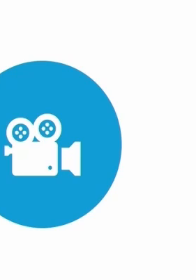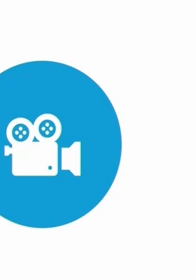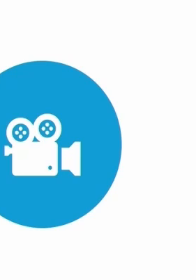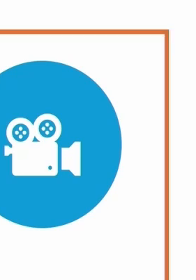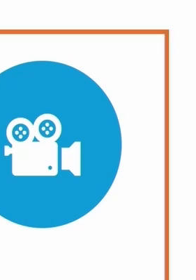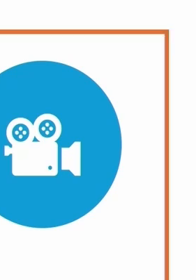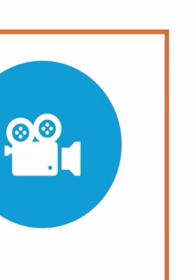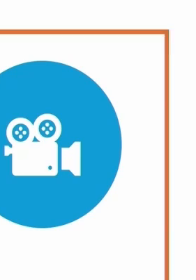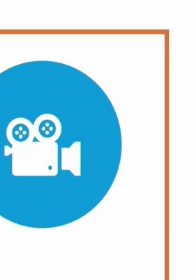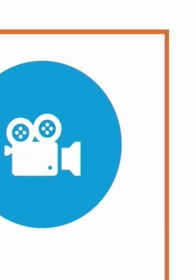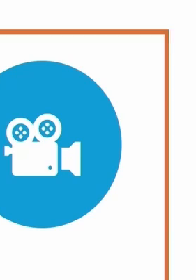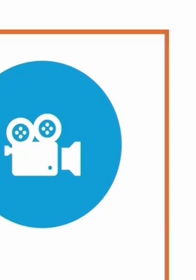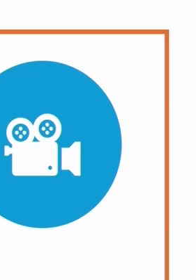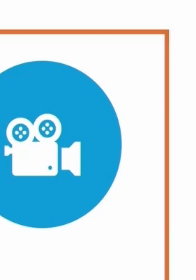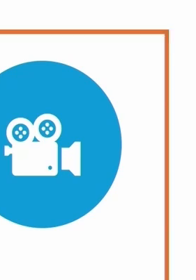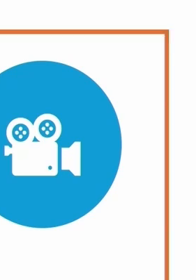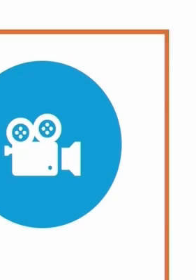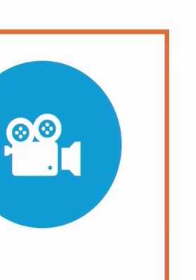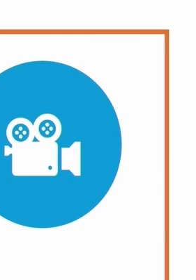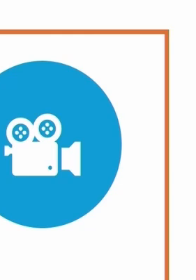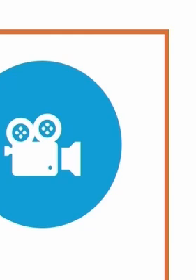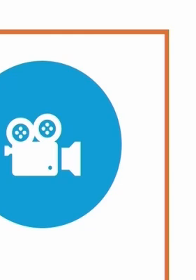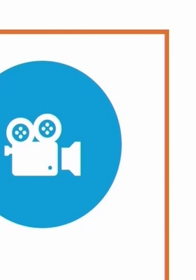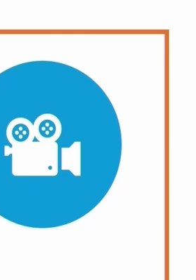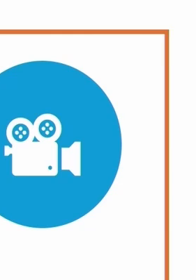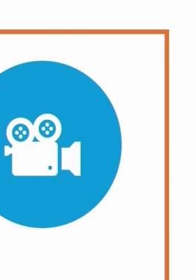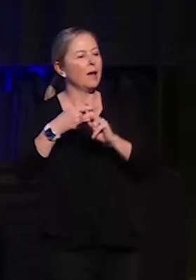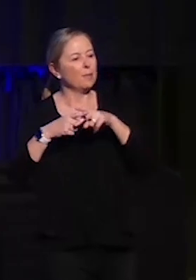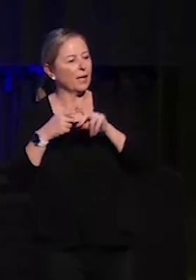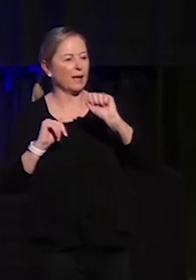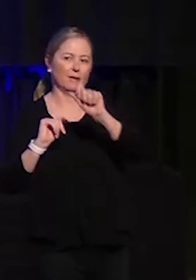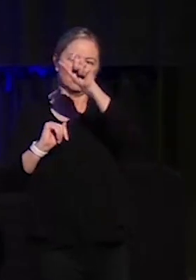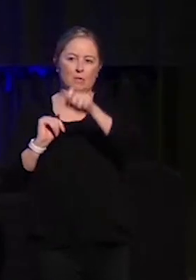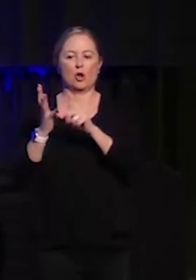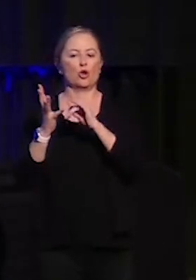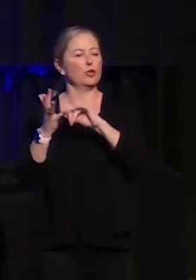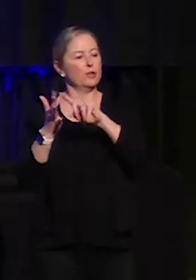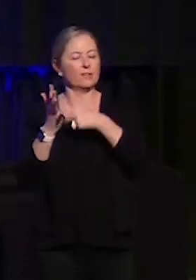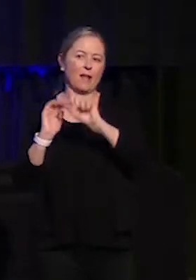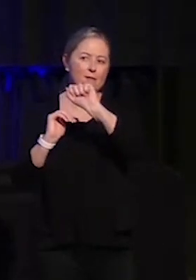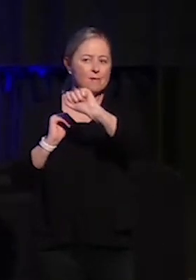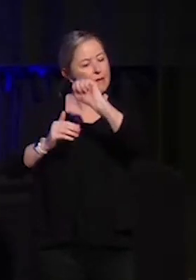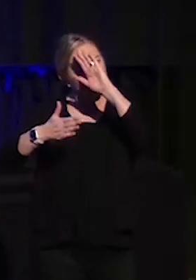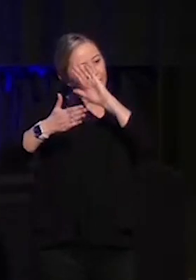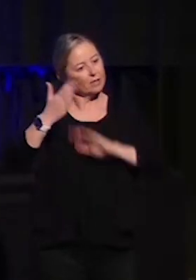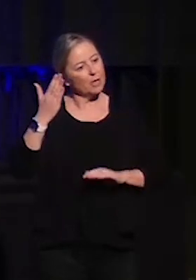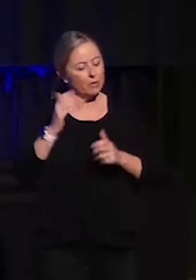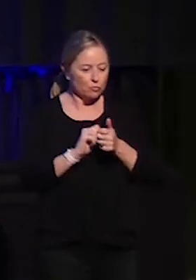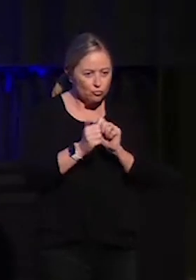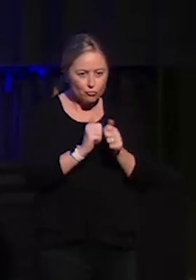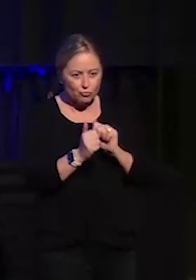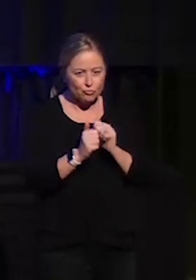directly UI, and animations and mechanics are part of the user experience of the game, right? So doing a little bit